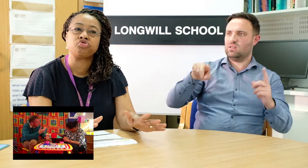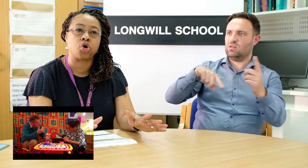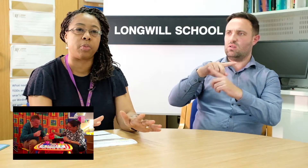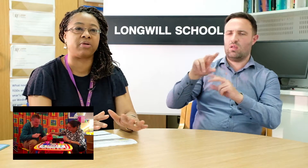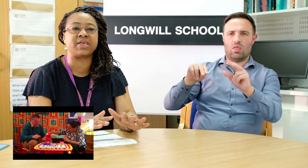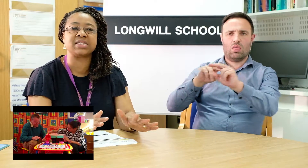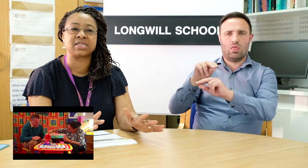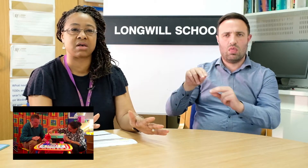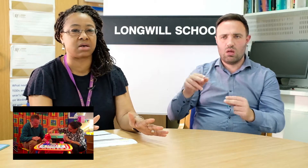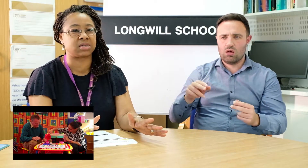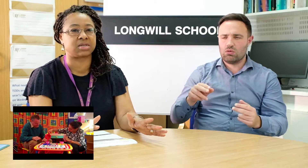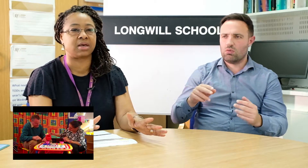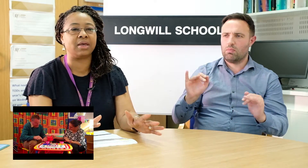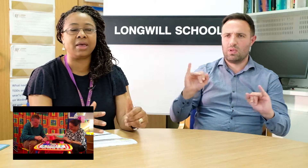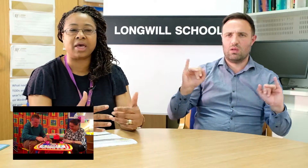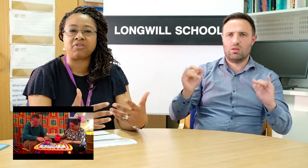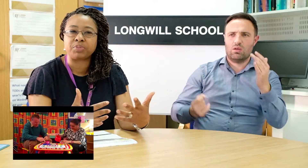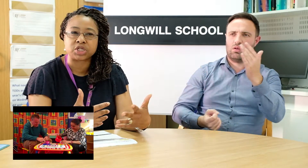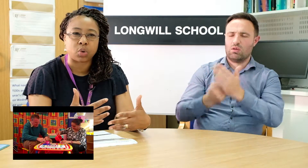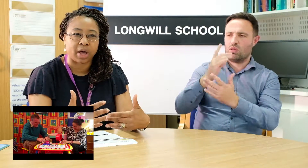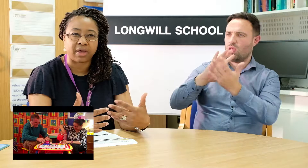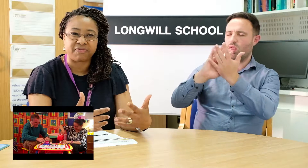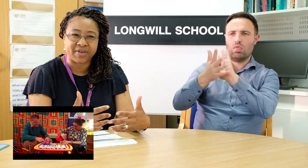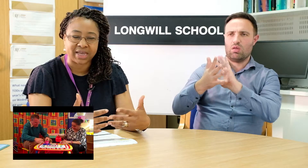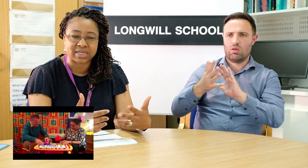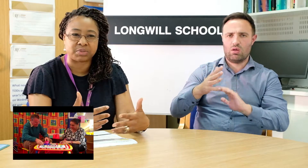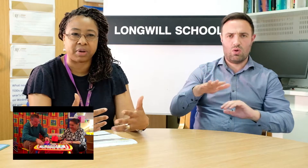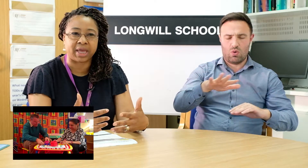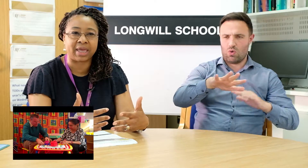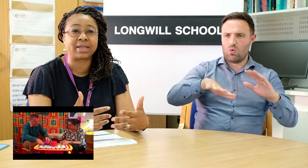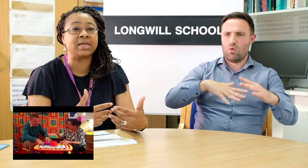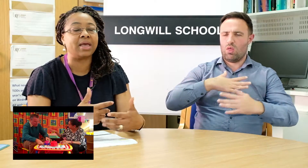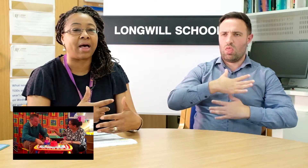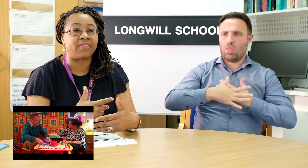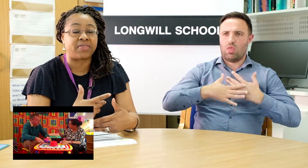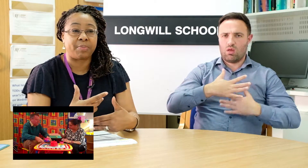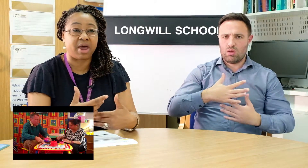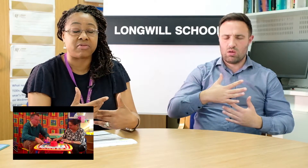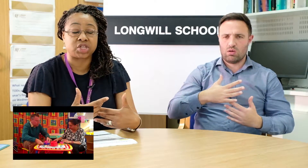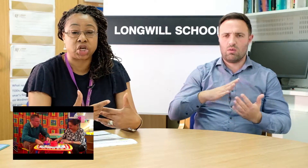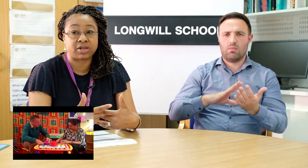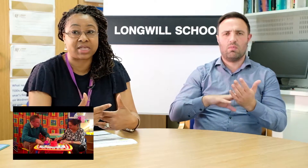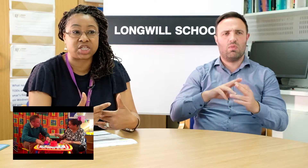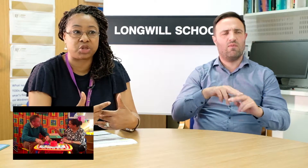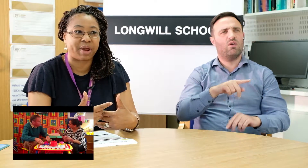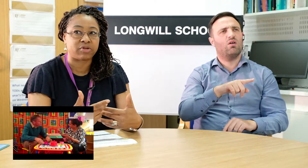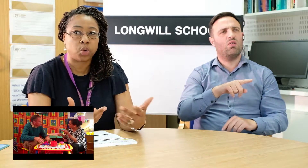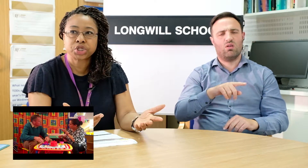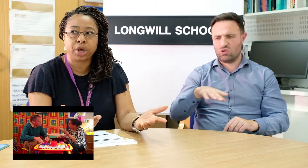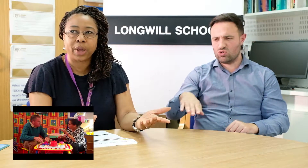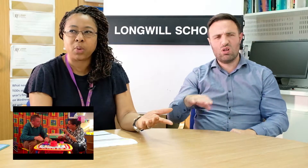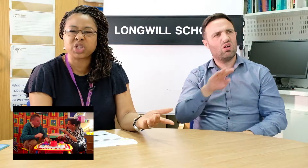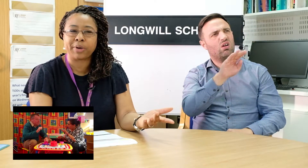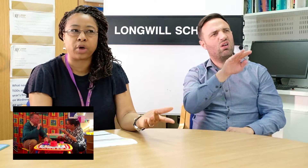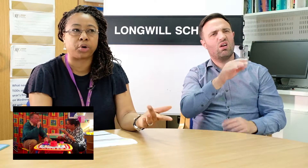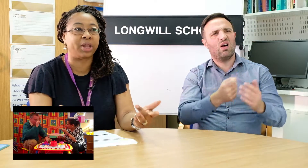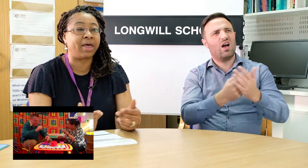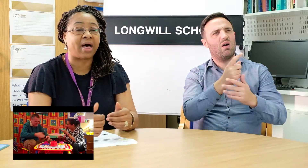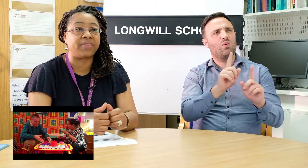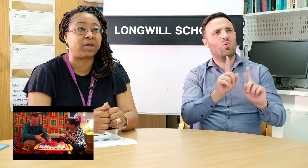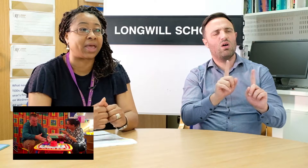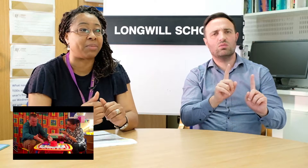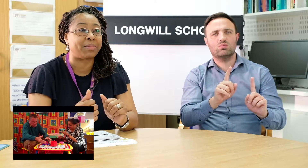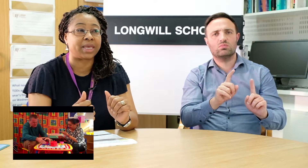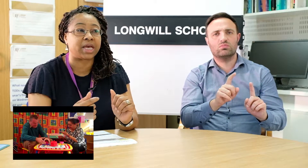And there's trauma and there's disaster and everybody's quite affected by it. And then the child says to the parent, what's going